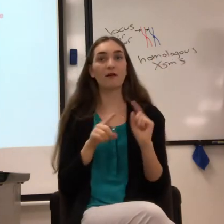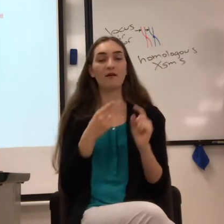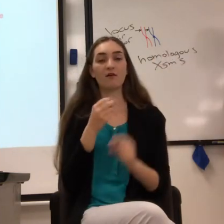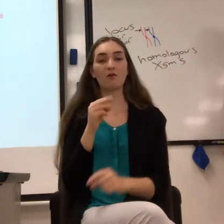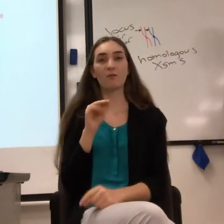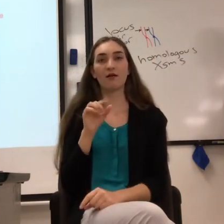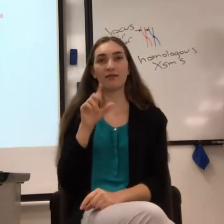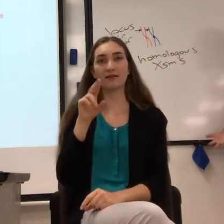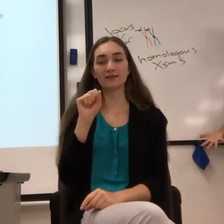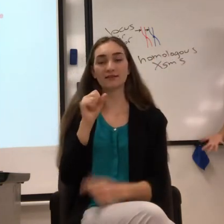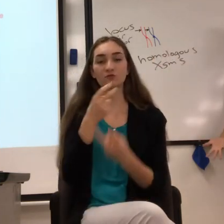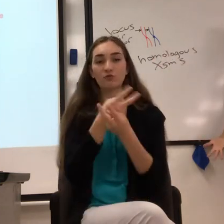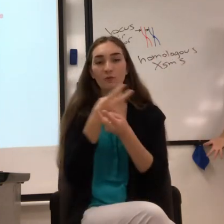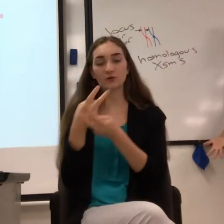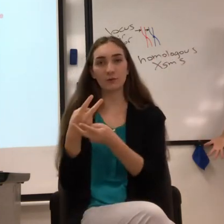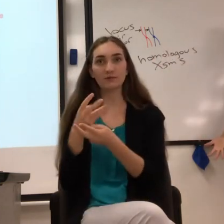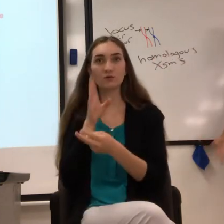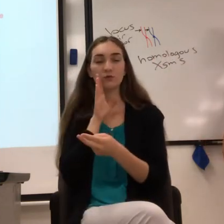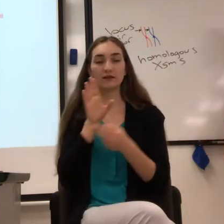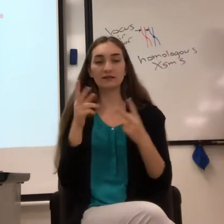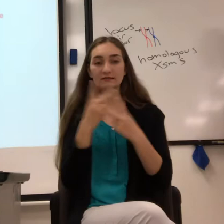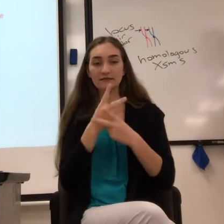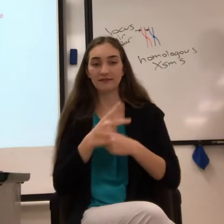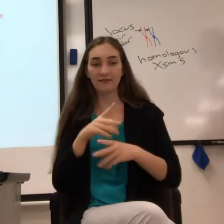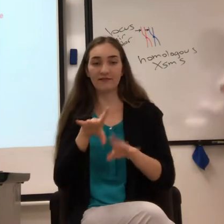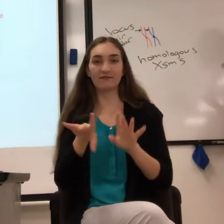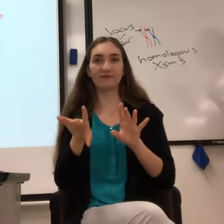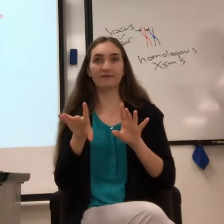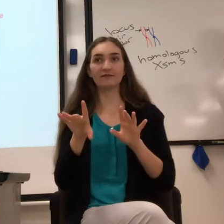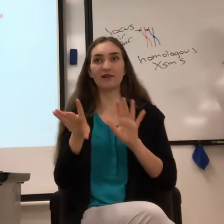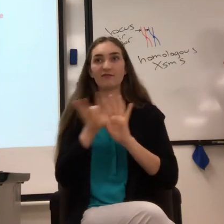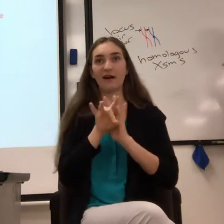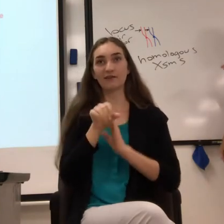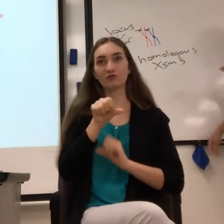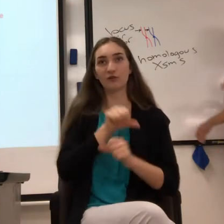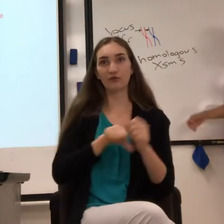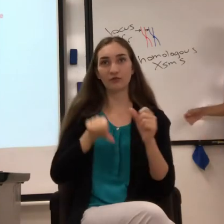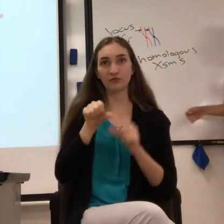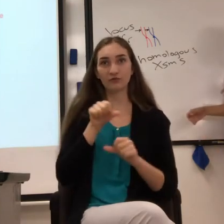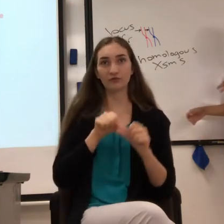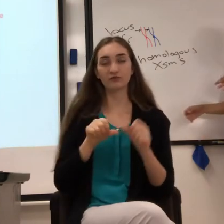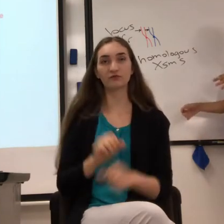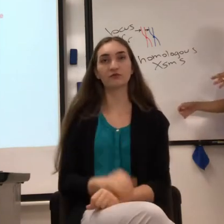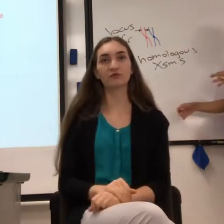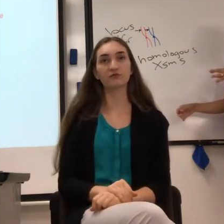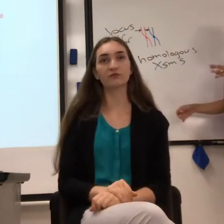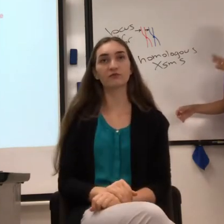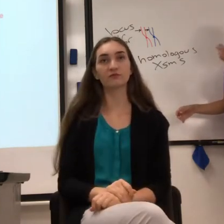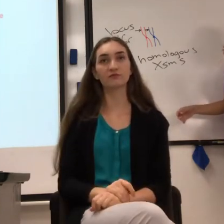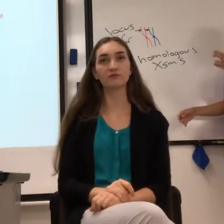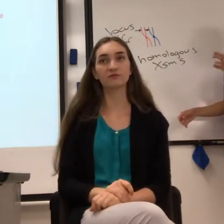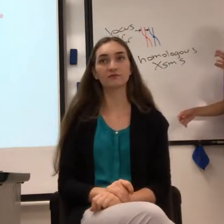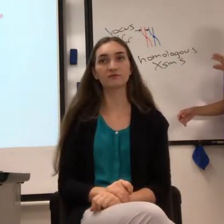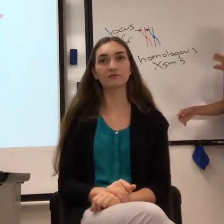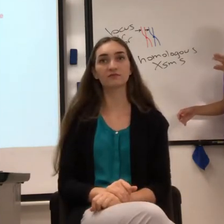chromosomes, they find each other. Okay. So differentiate between what a homologous chromosome